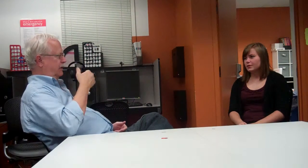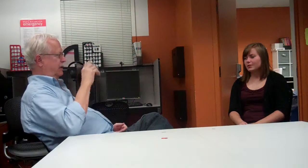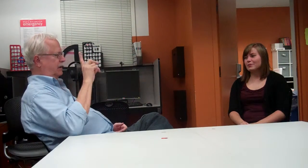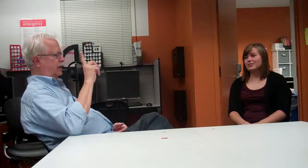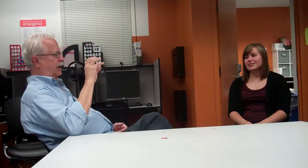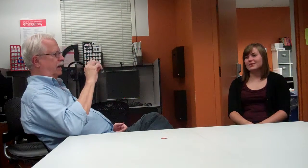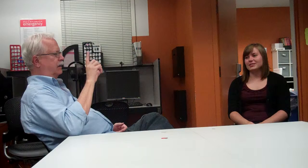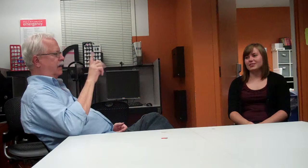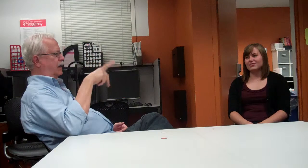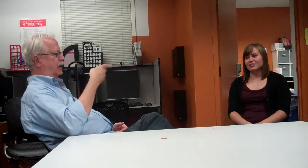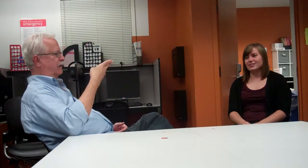used to call me a dolphin.